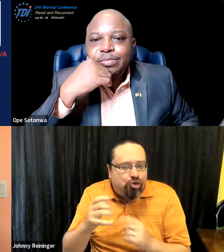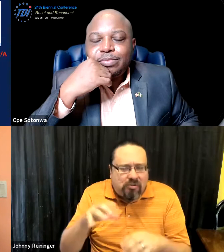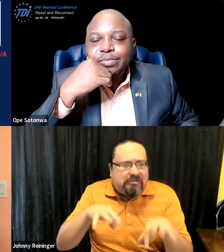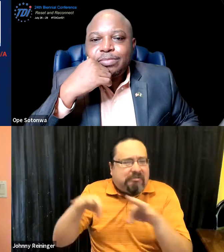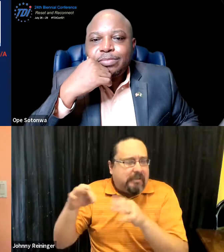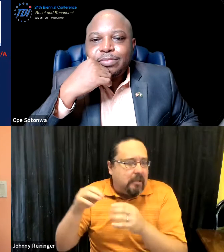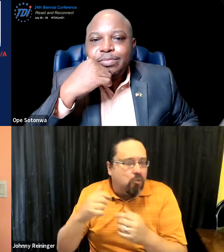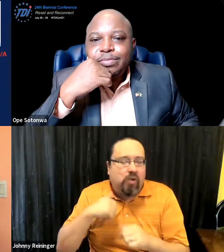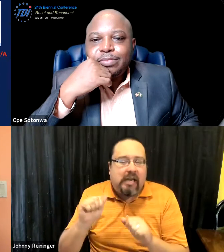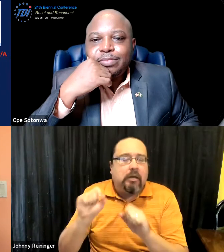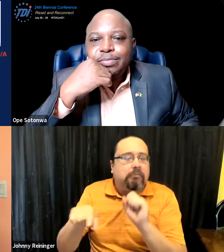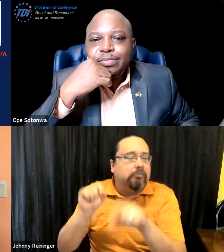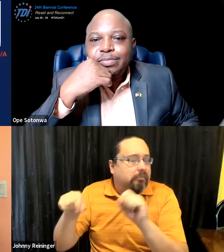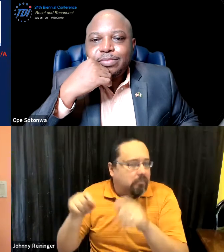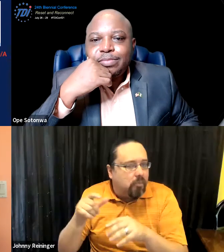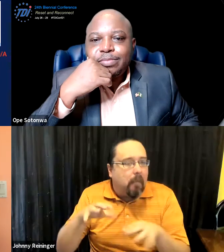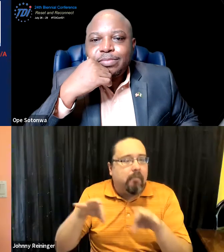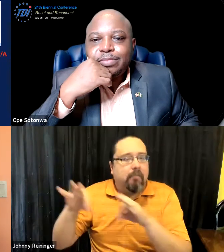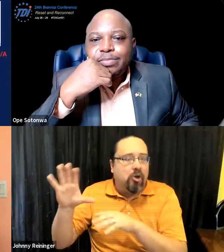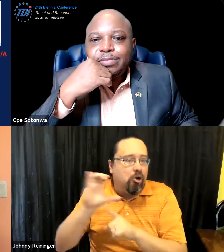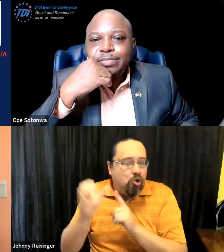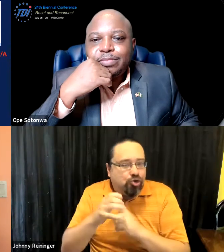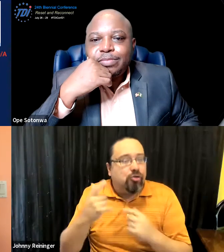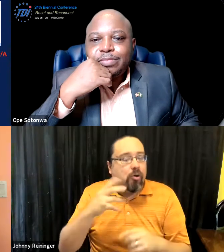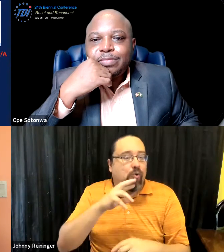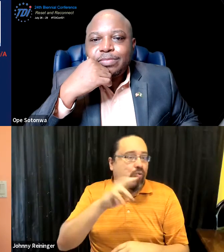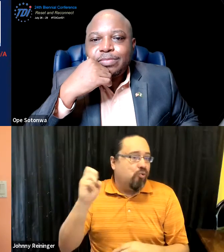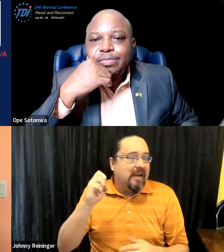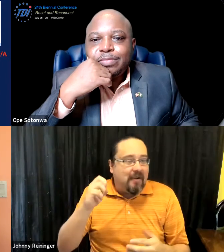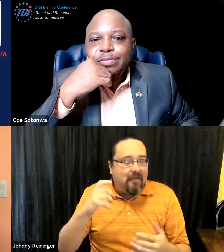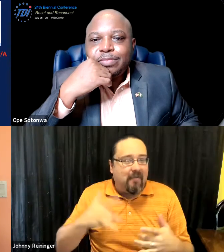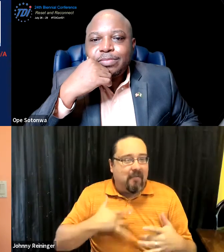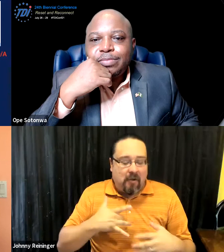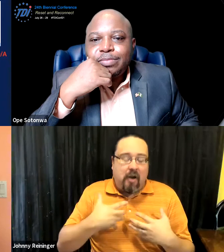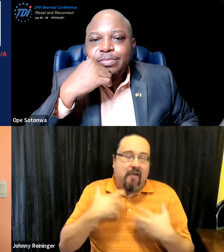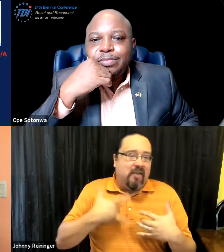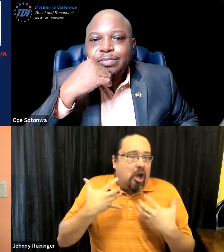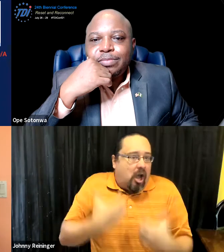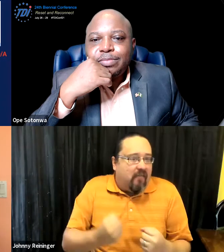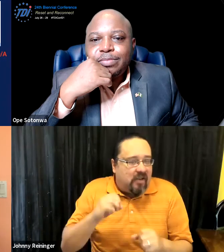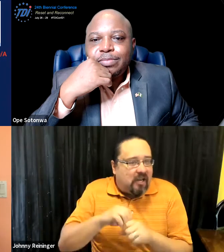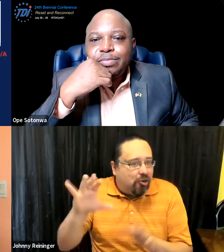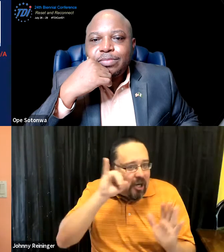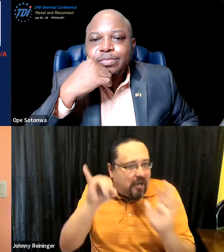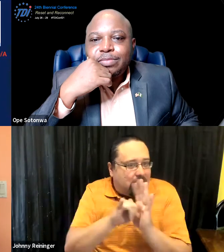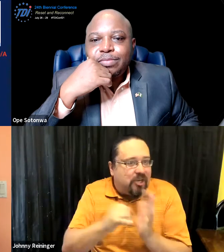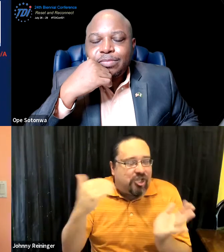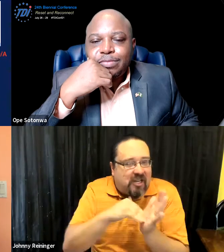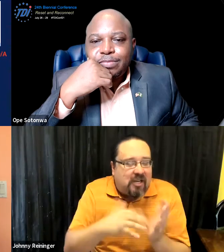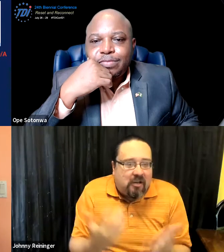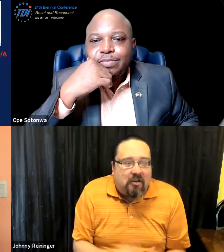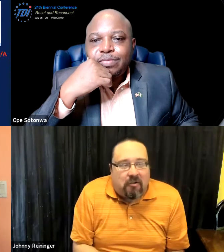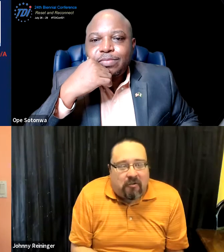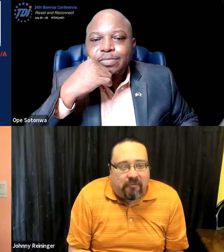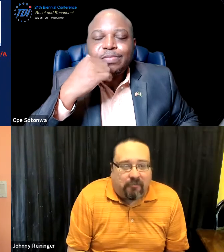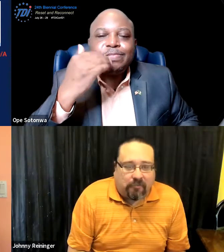Indigenous is and how many different identities are within that. And there are different cultures that need to be picked